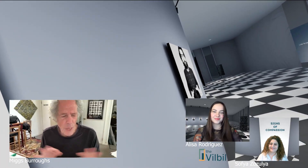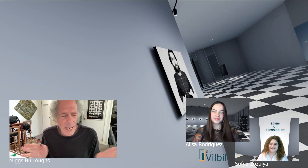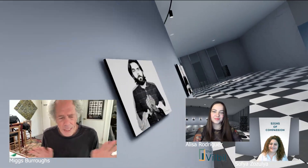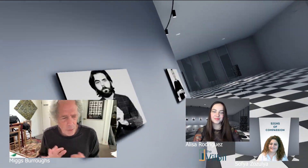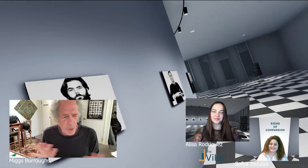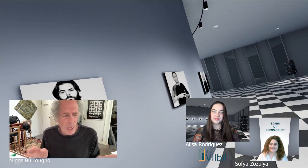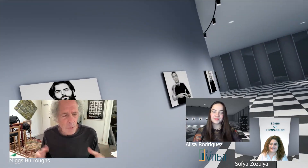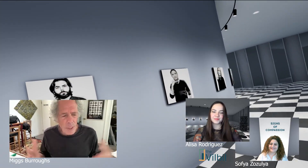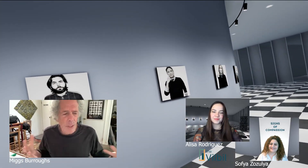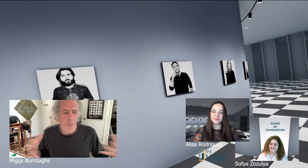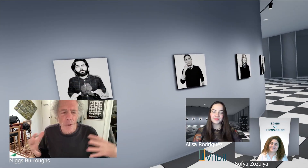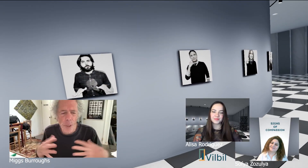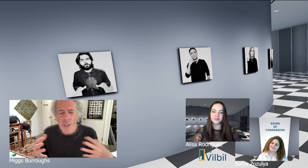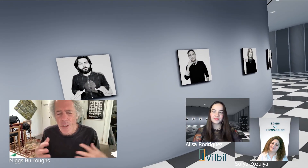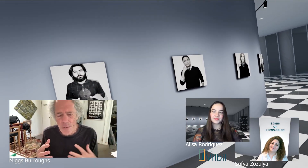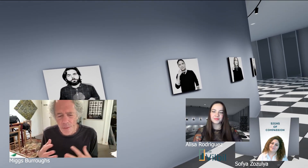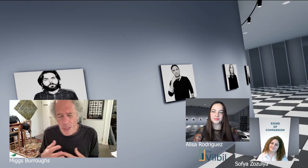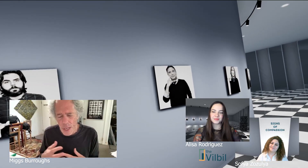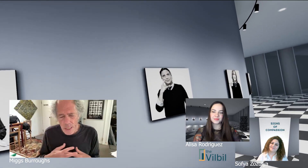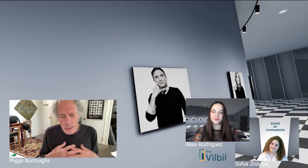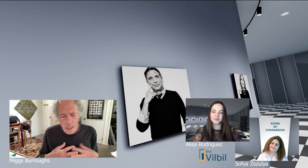sporadic. I wanted something cohesive. And